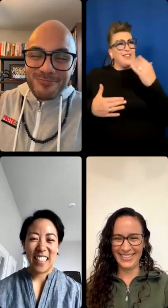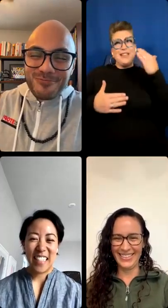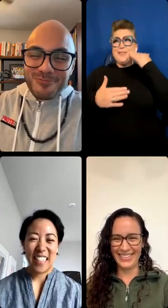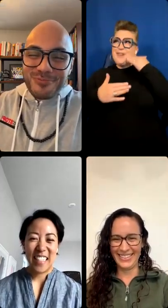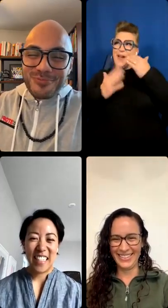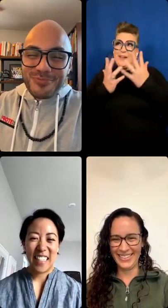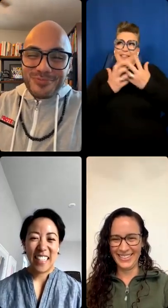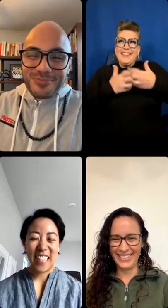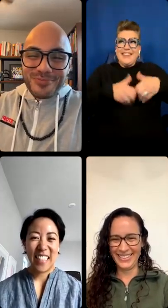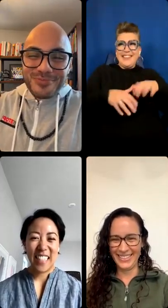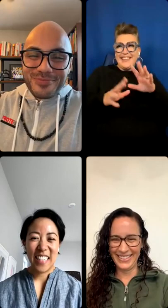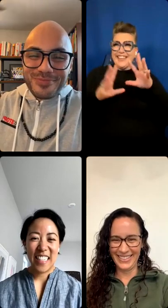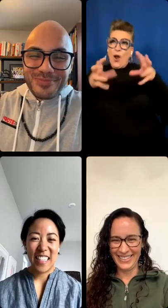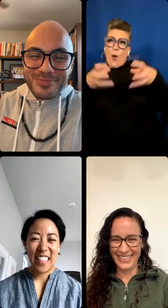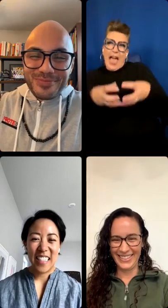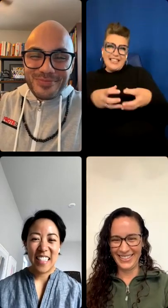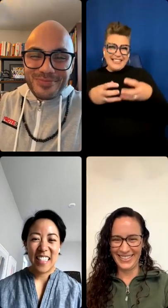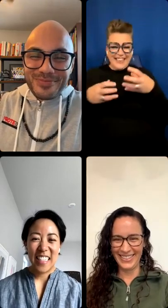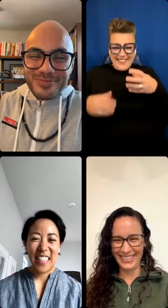Um,